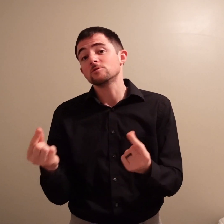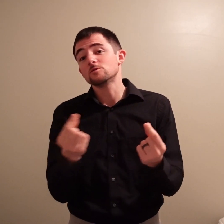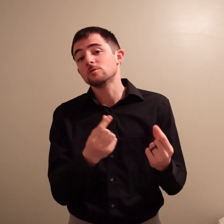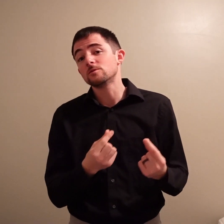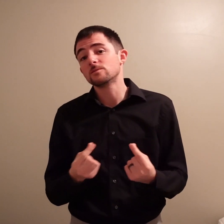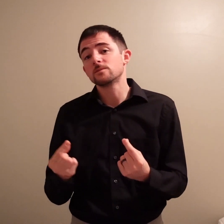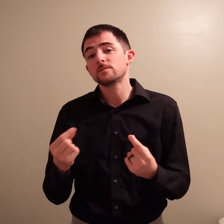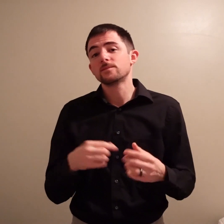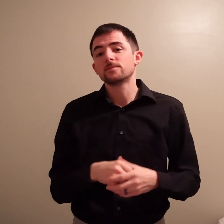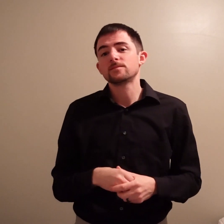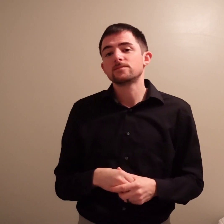do.